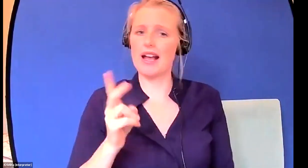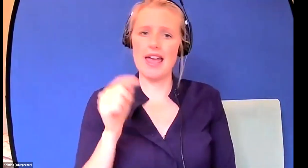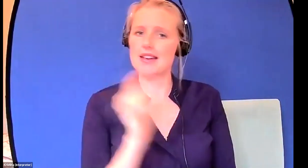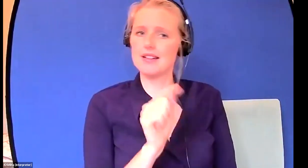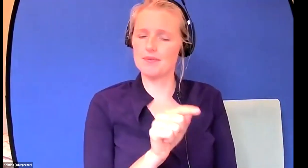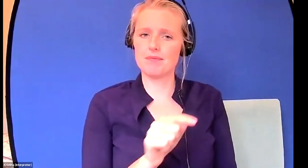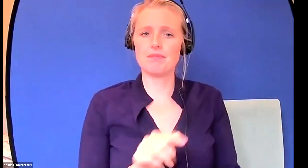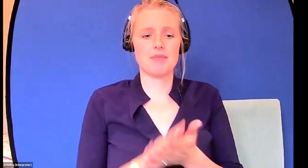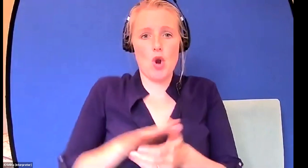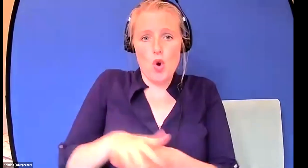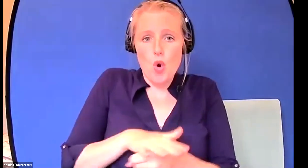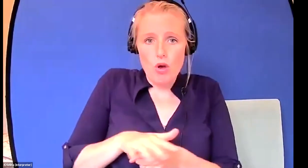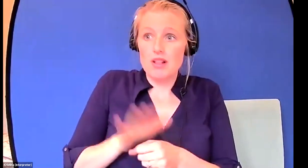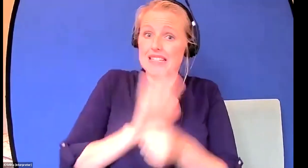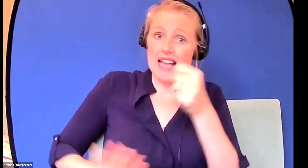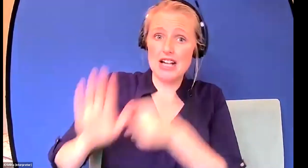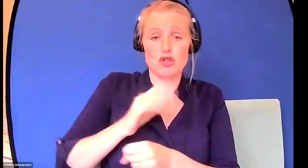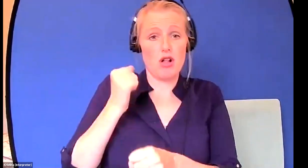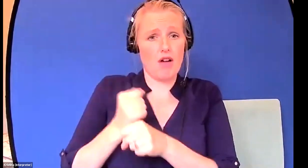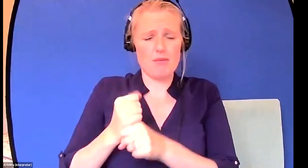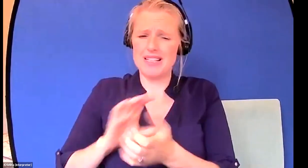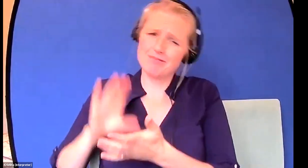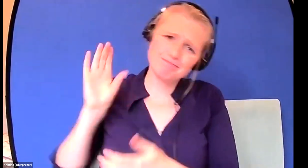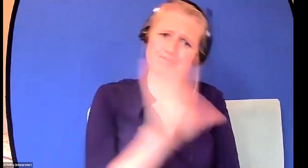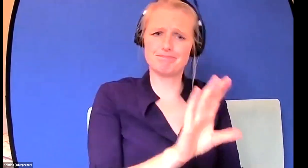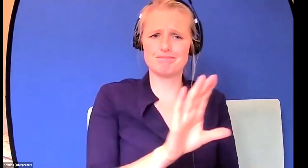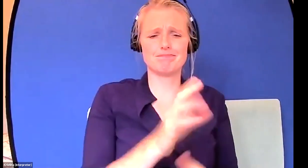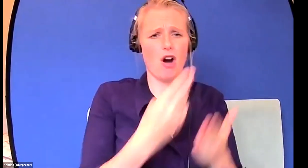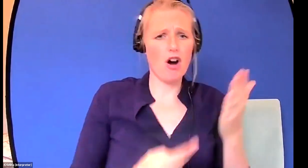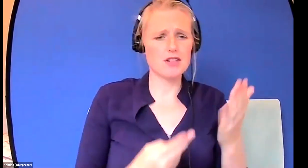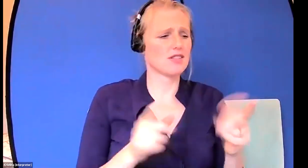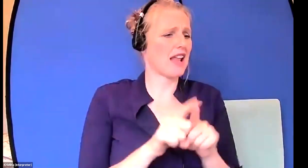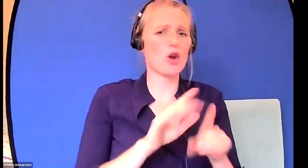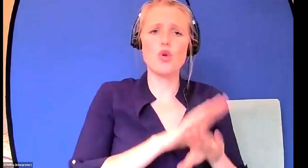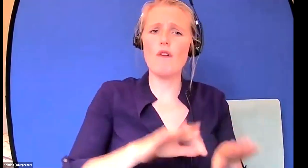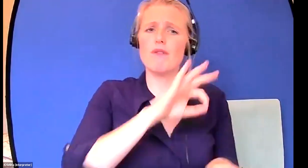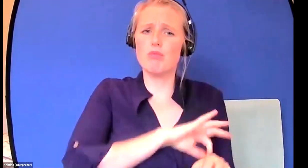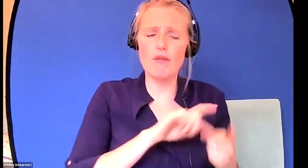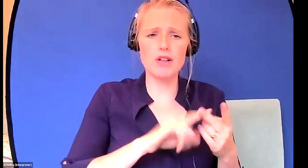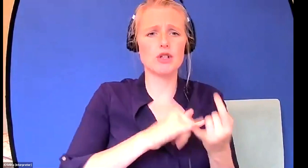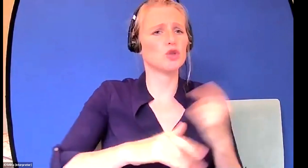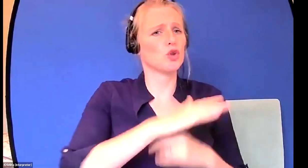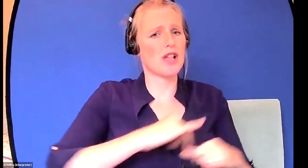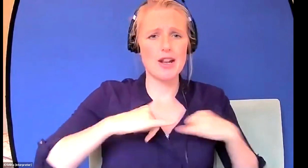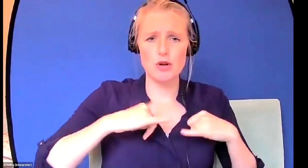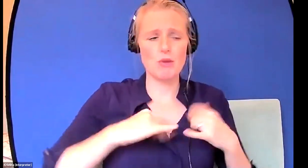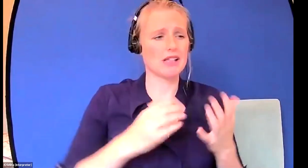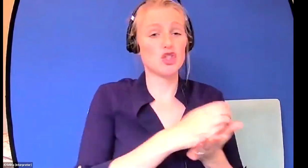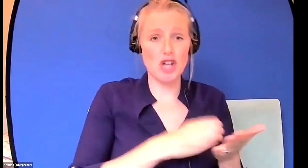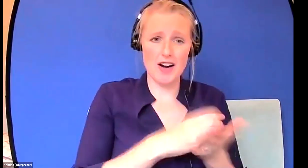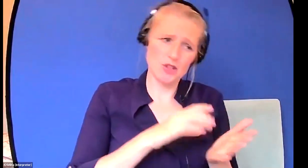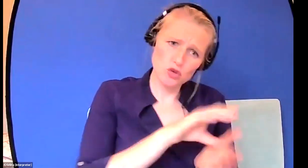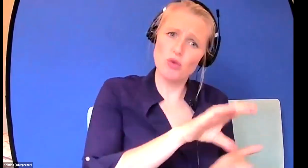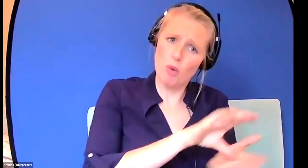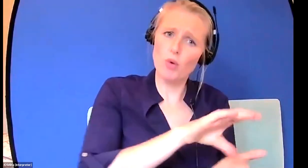local and national governments that support cultural co-ops, not-for-profits, social enterprises, forms of mutuality